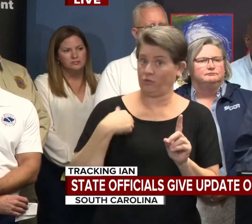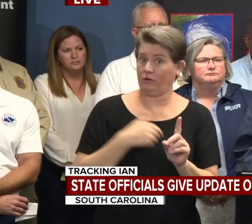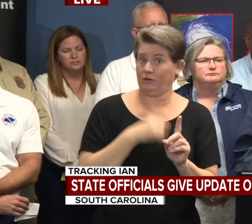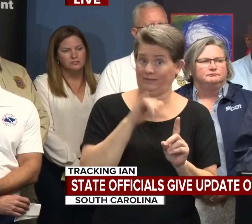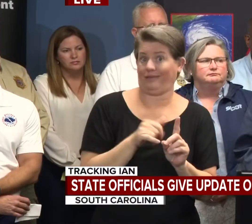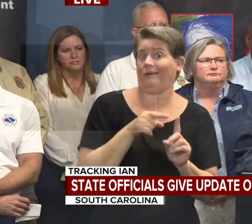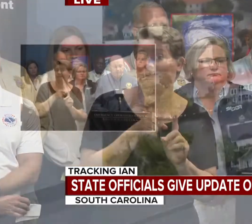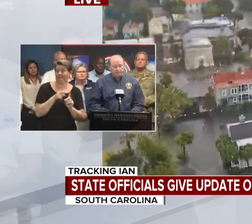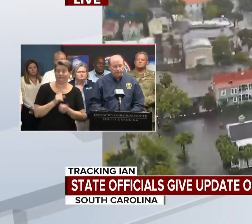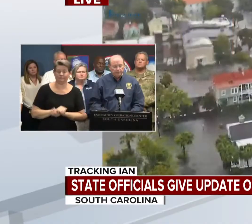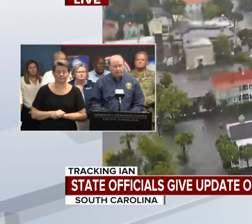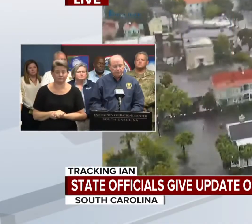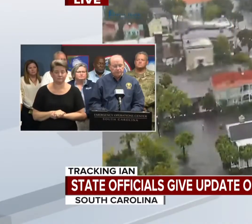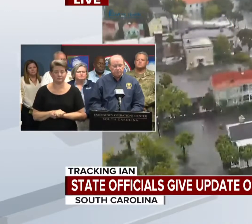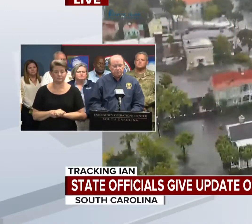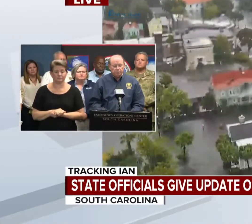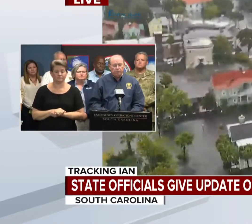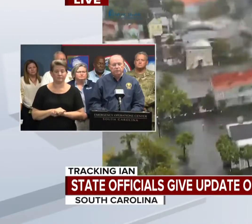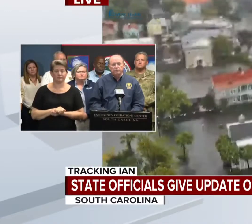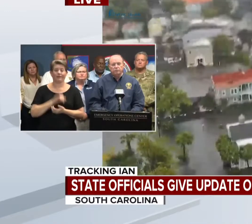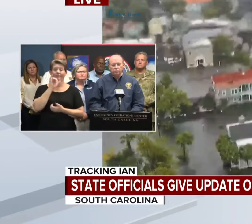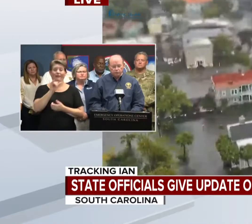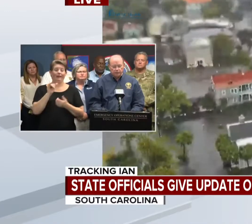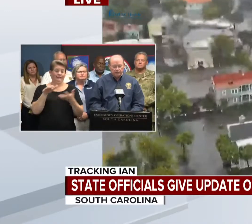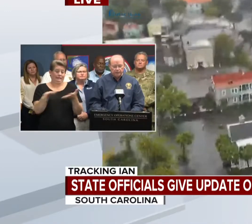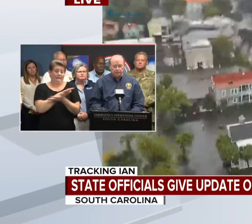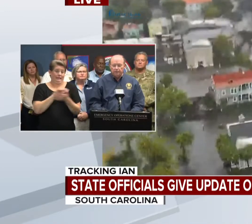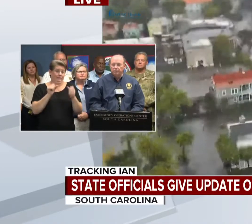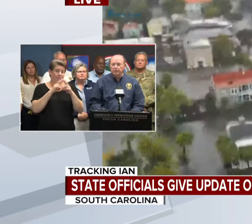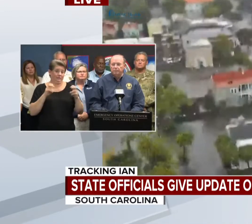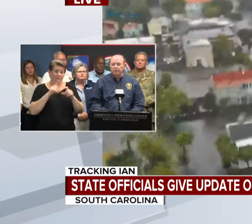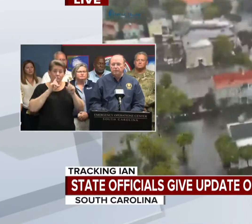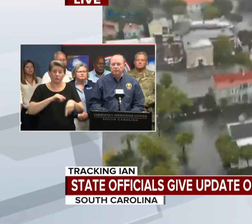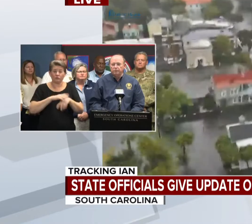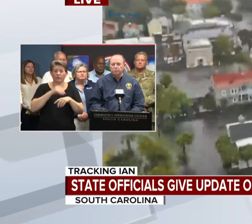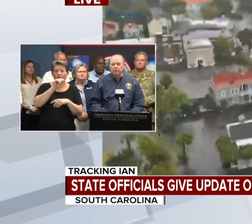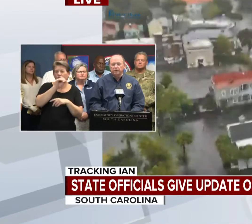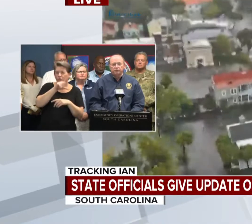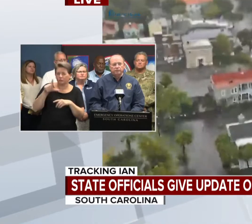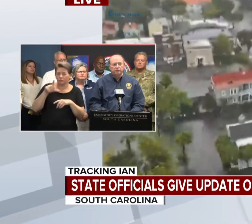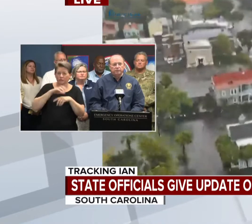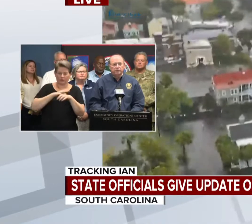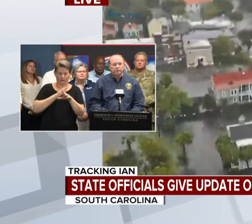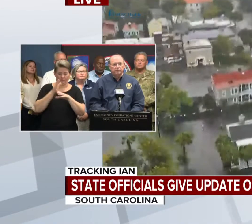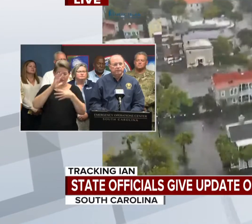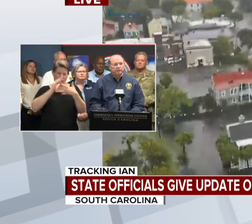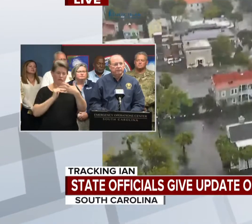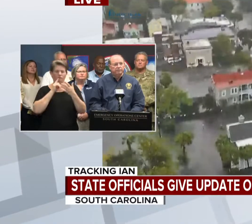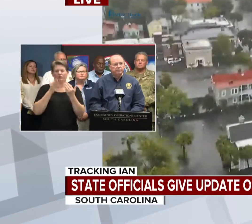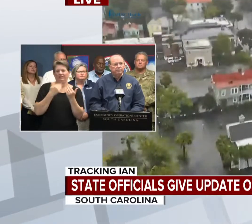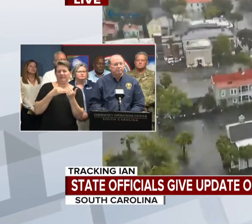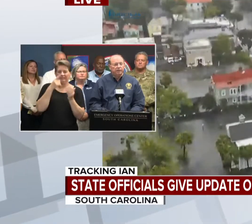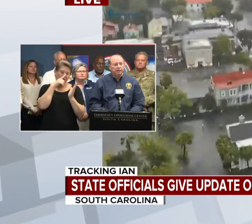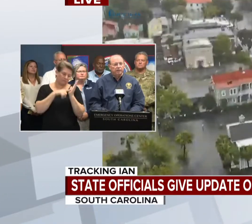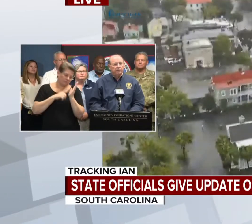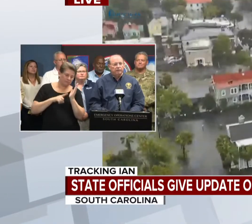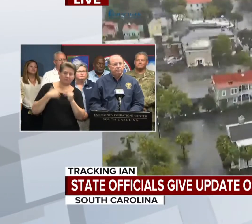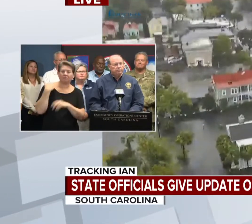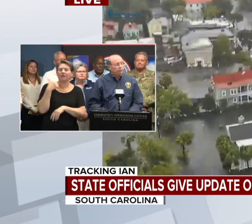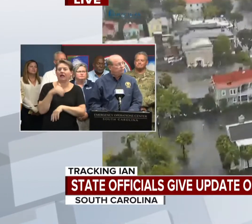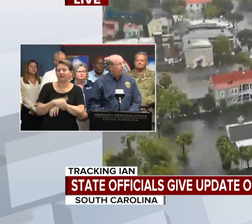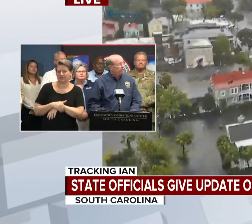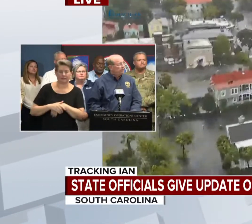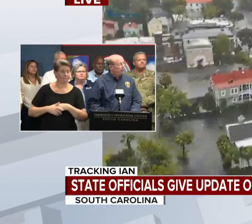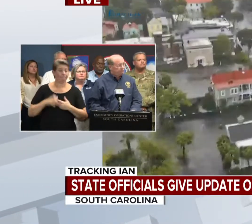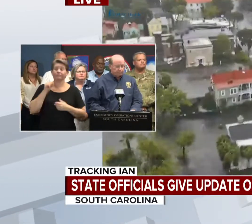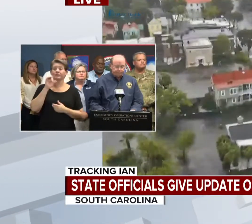then the damage assessment report is on the tools section of the main menu, so it's pretty easy to get to. I checked it out last night.